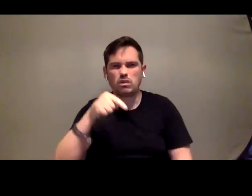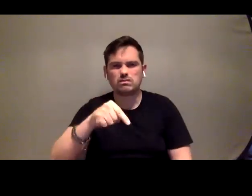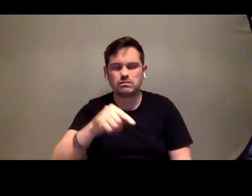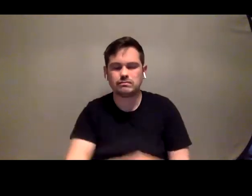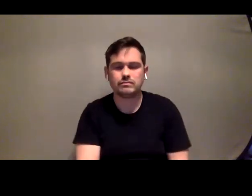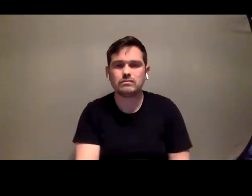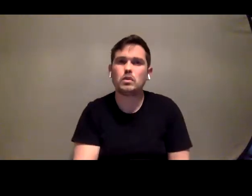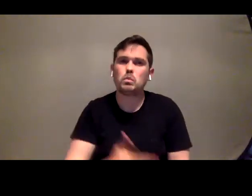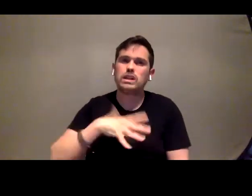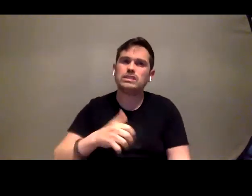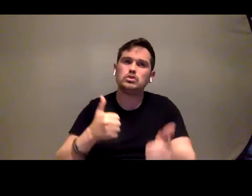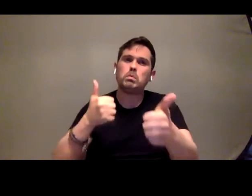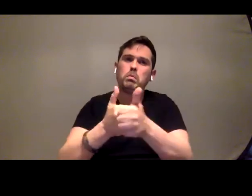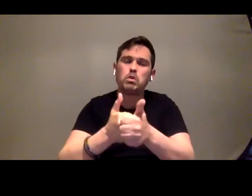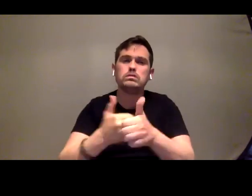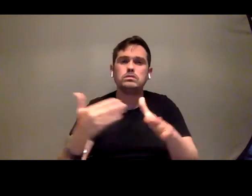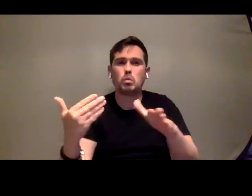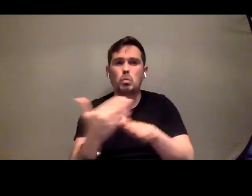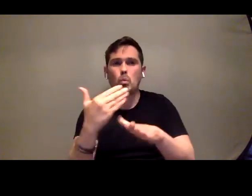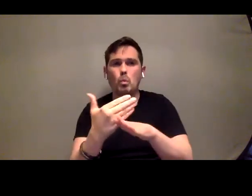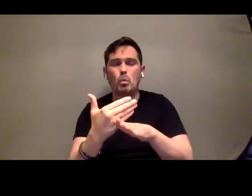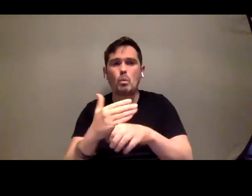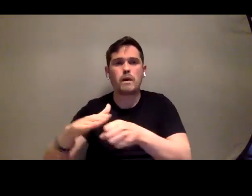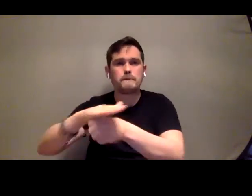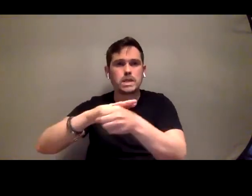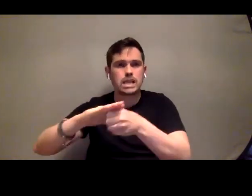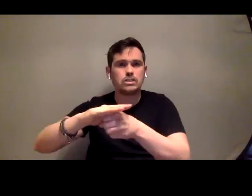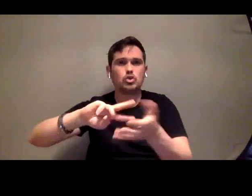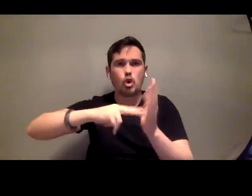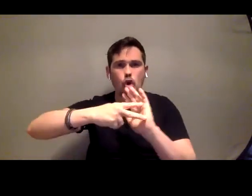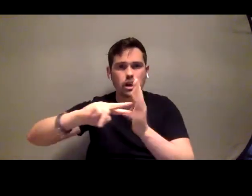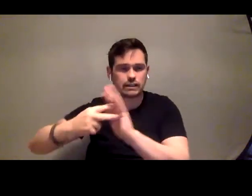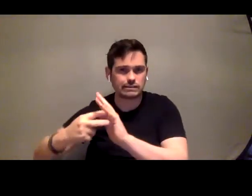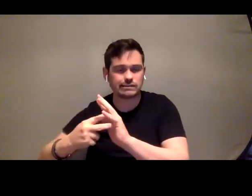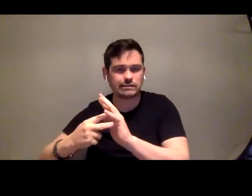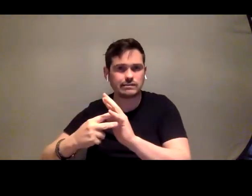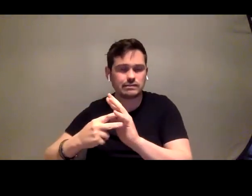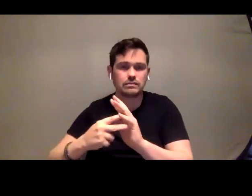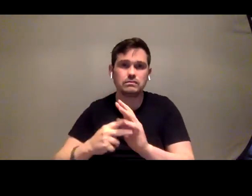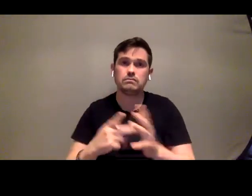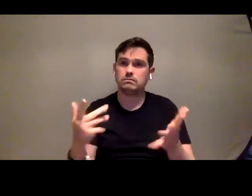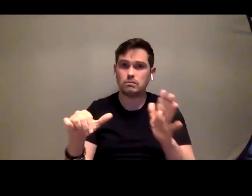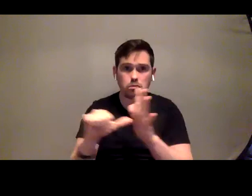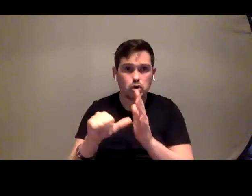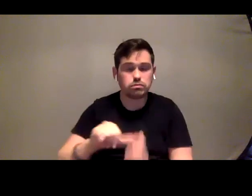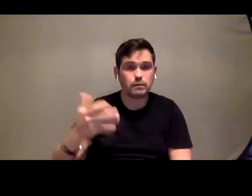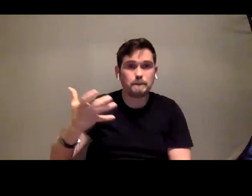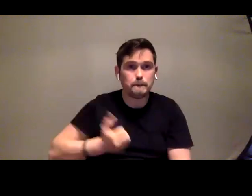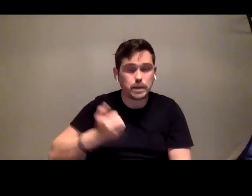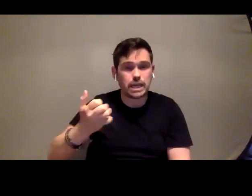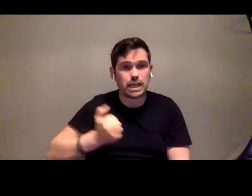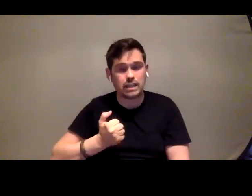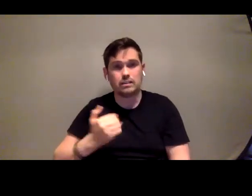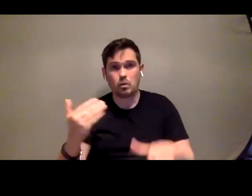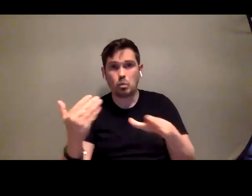workplace organizing, and we need to join up the links between these workplace struggles over pay, over conditions, and also